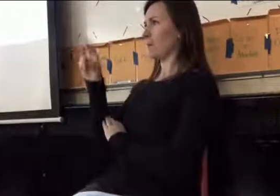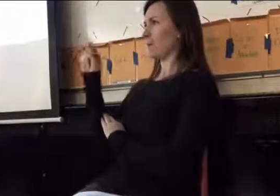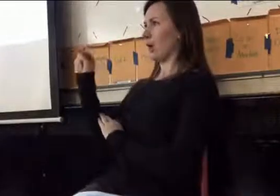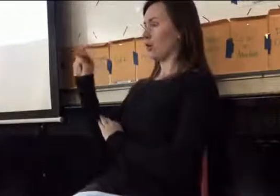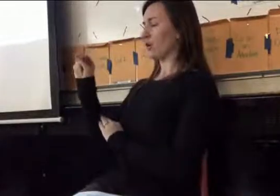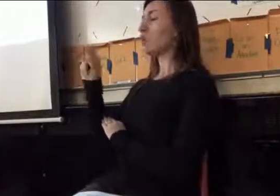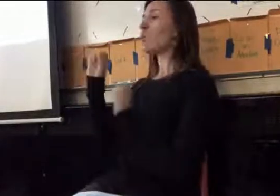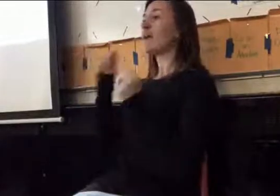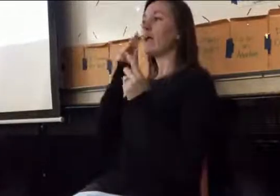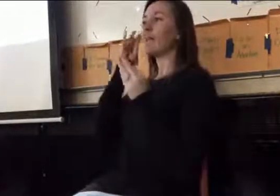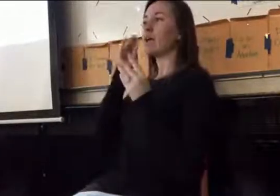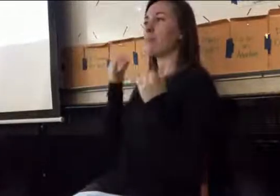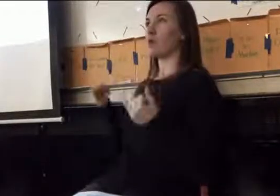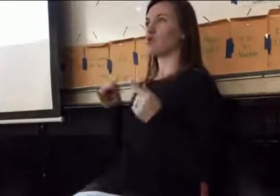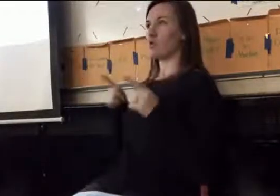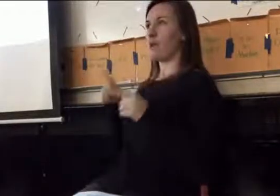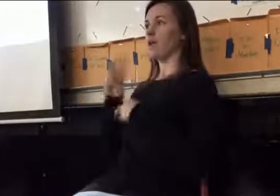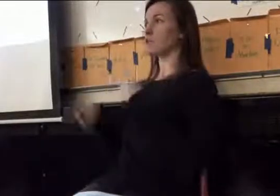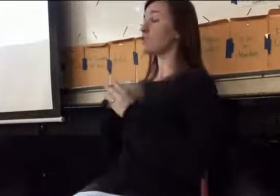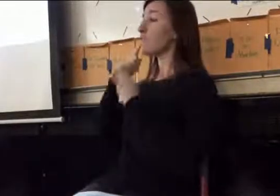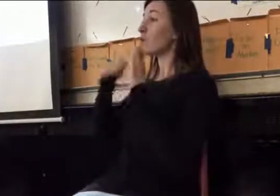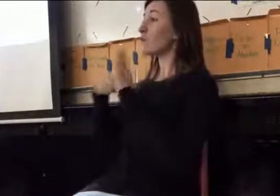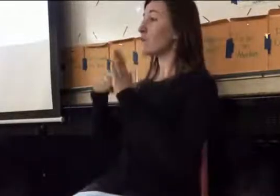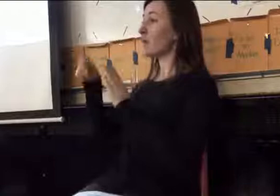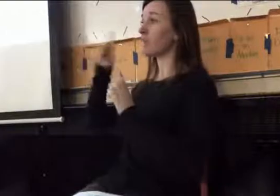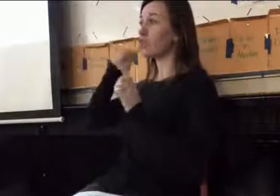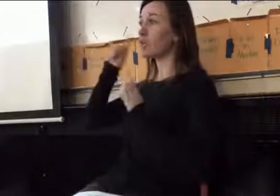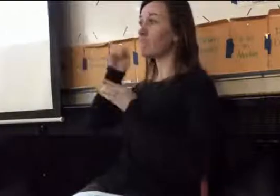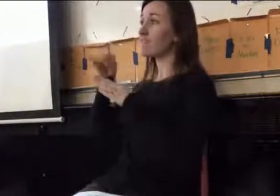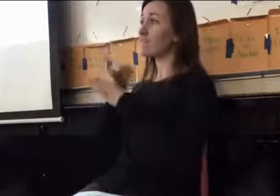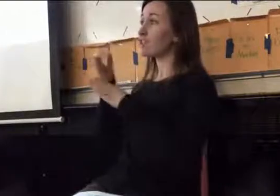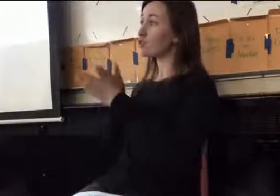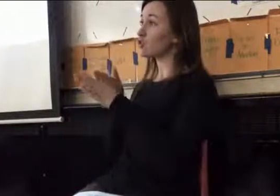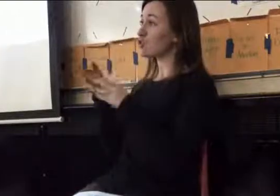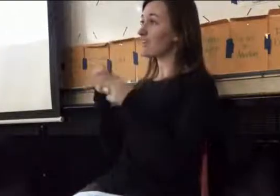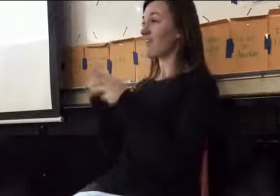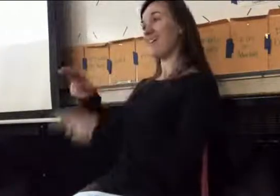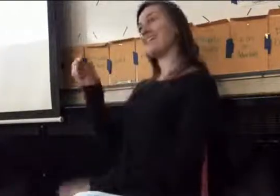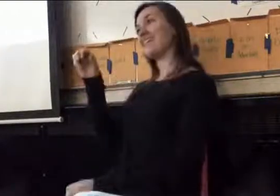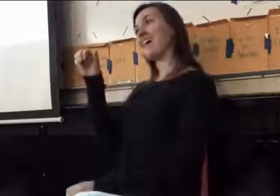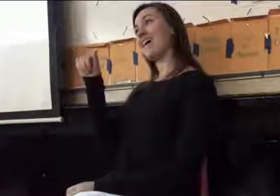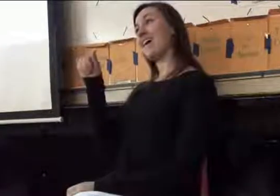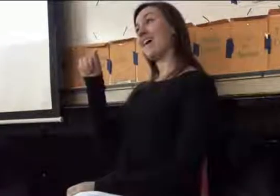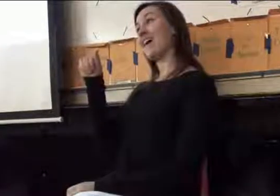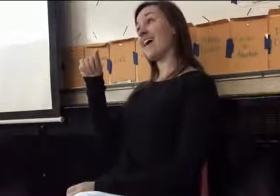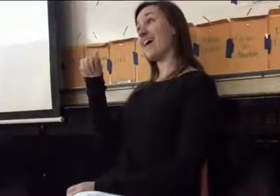today's world. So, for example, have you guys ever heard of an industry called Amazon?